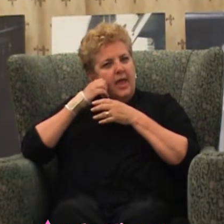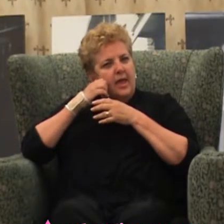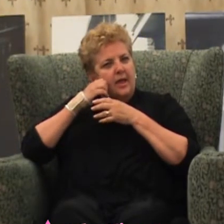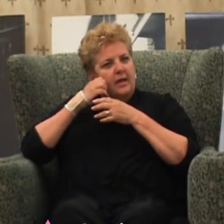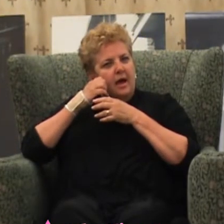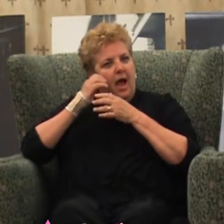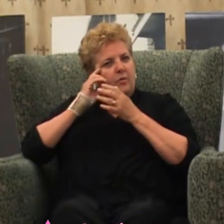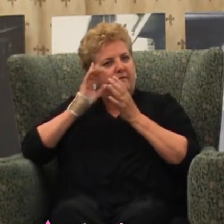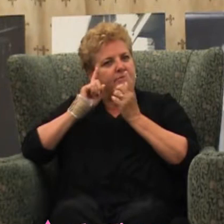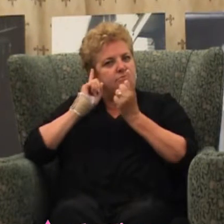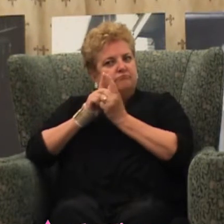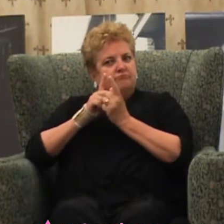there.